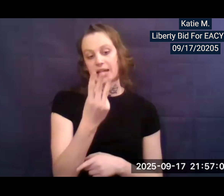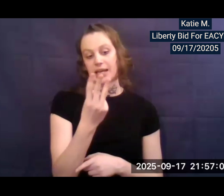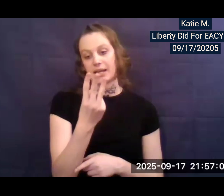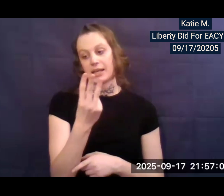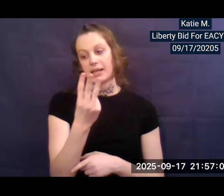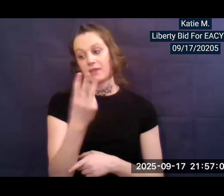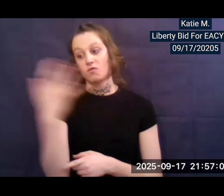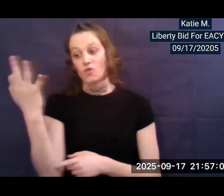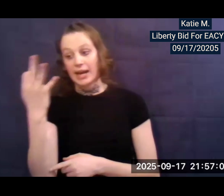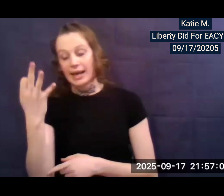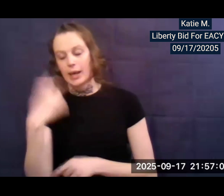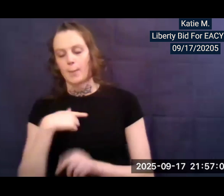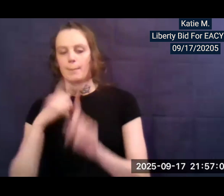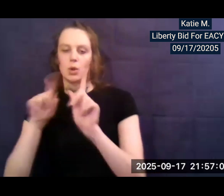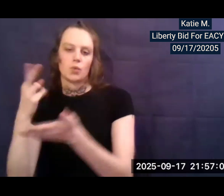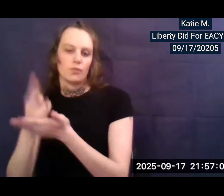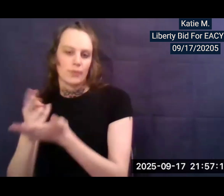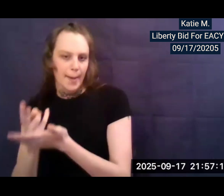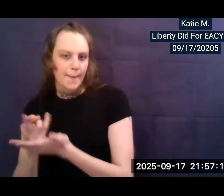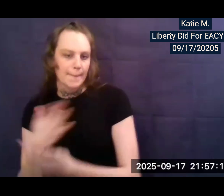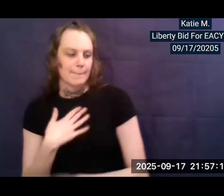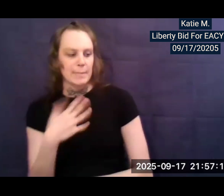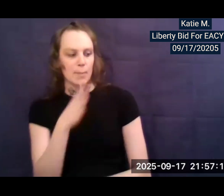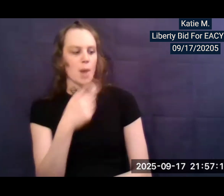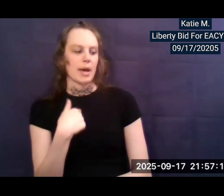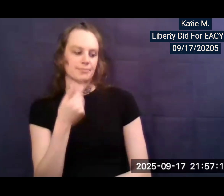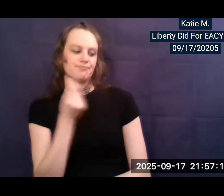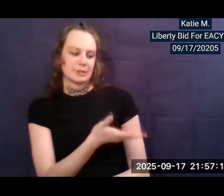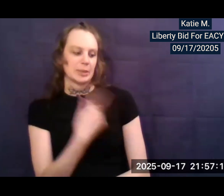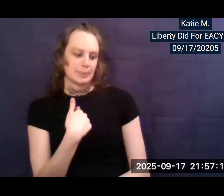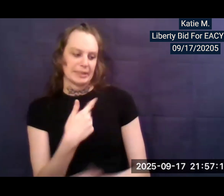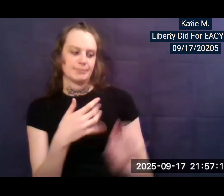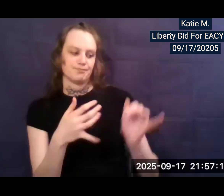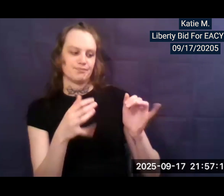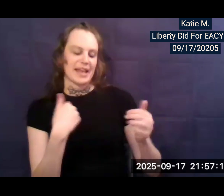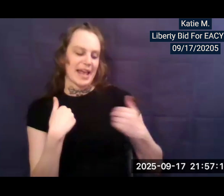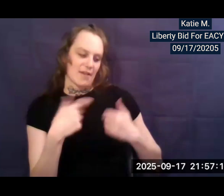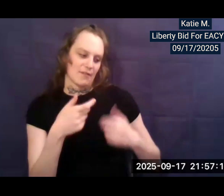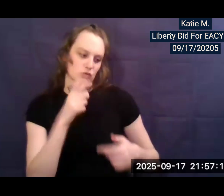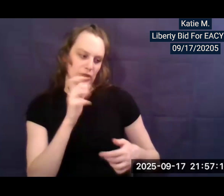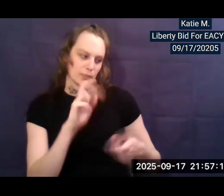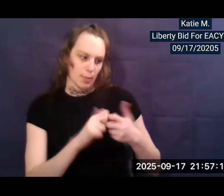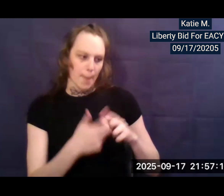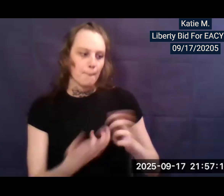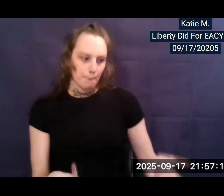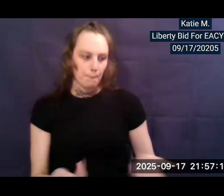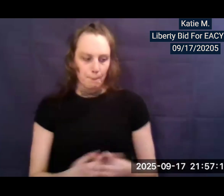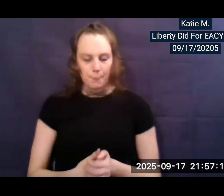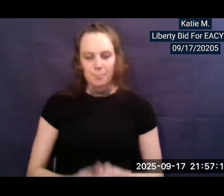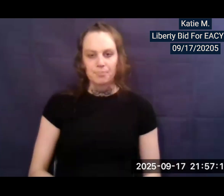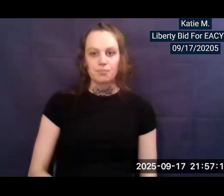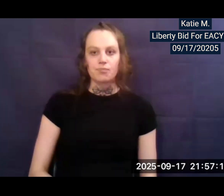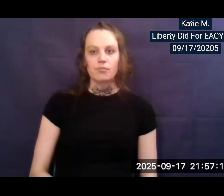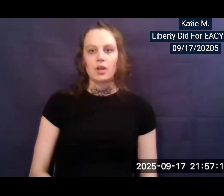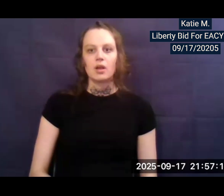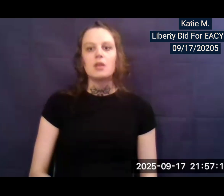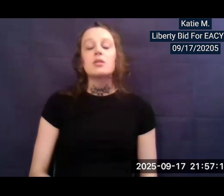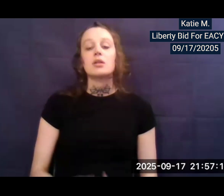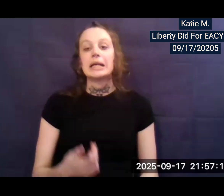drinking, and like we got like I eventually went. Um, and like we read the big book of Alcoholics Anonymous, and in